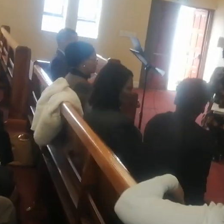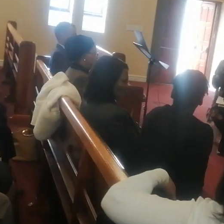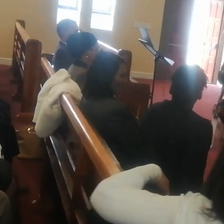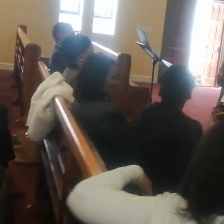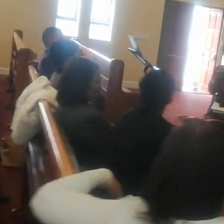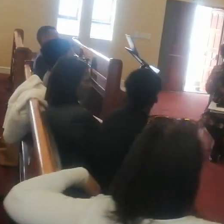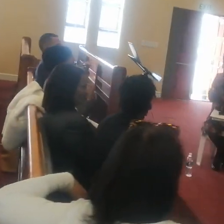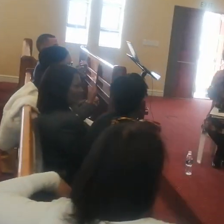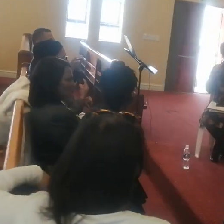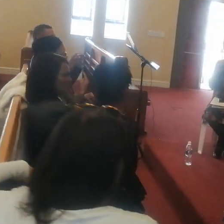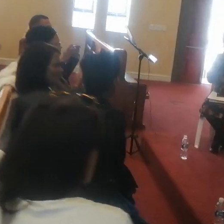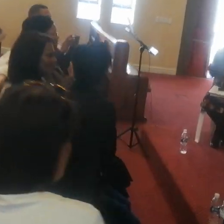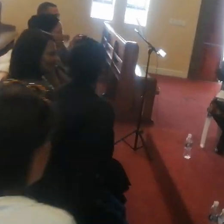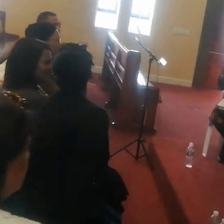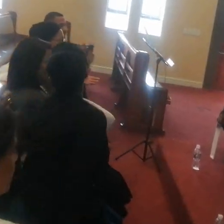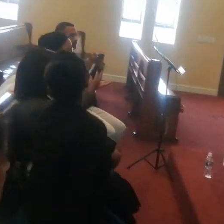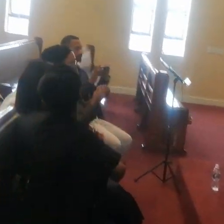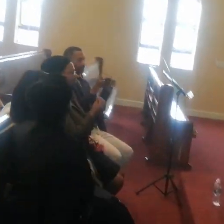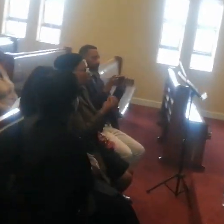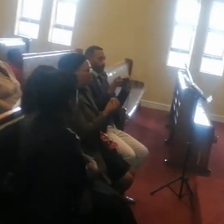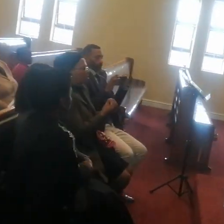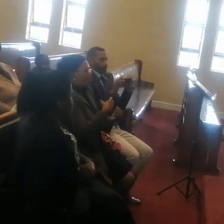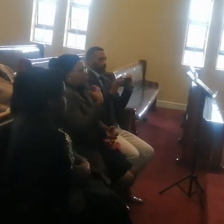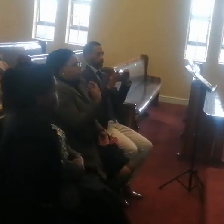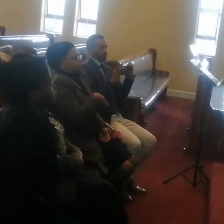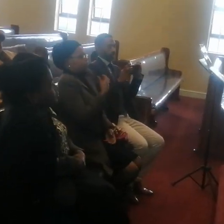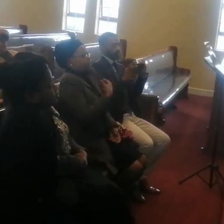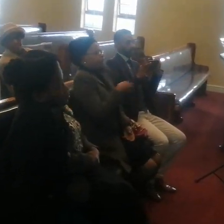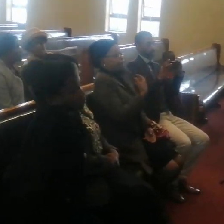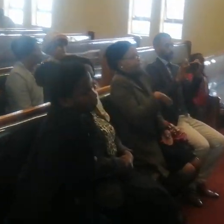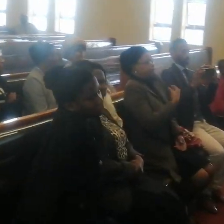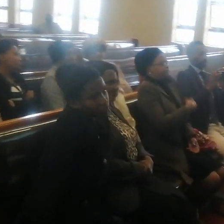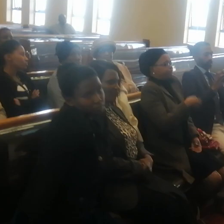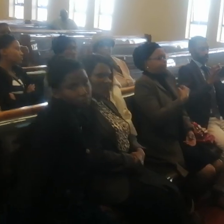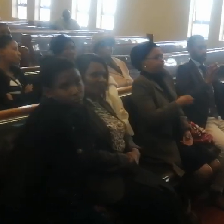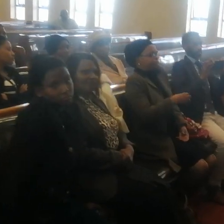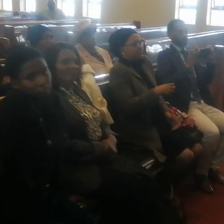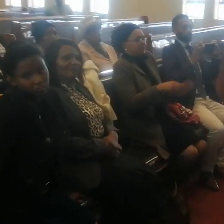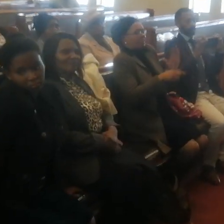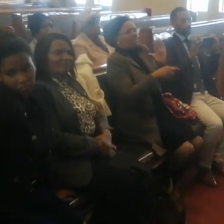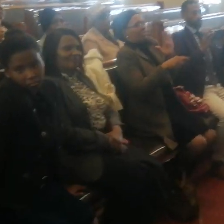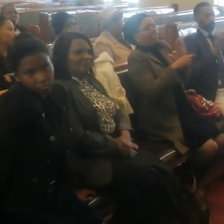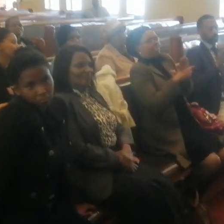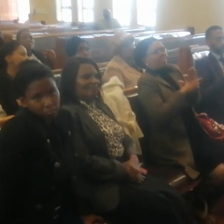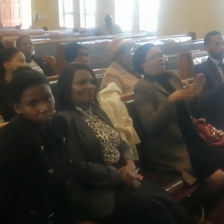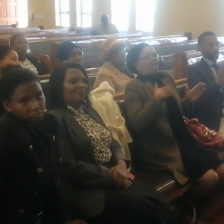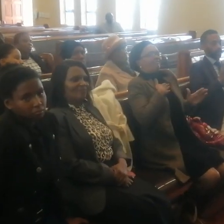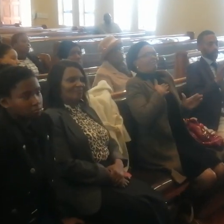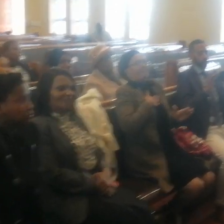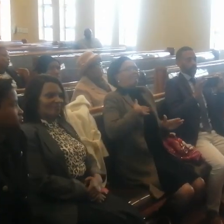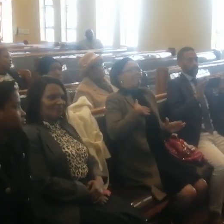there's always that something aching and the negative feelings that come with